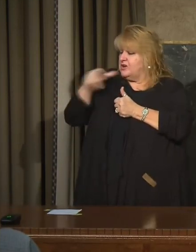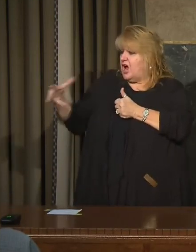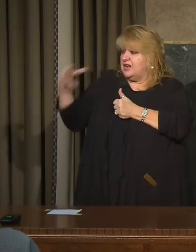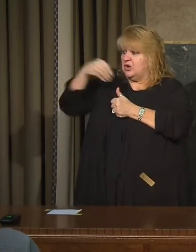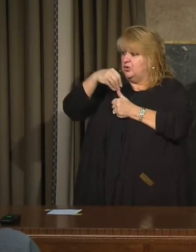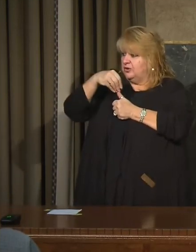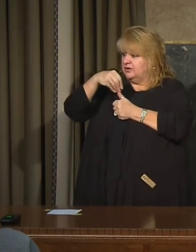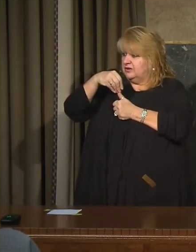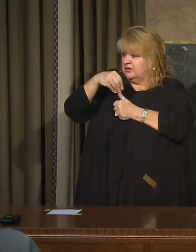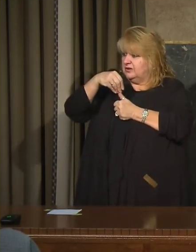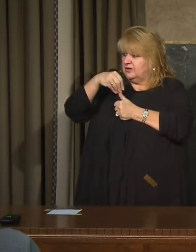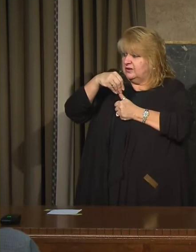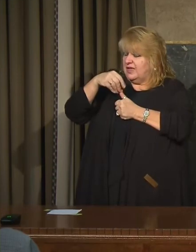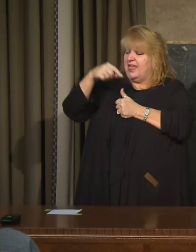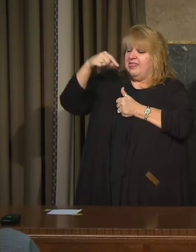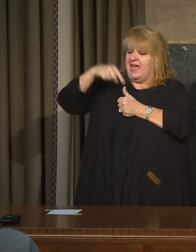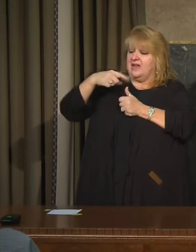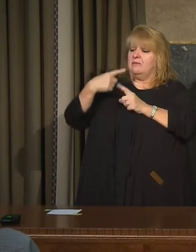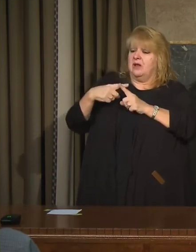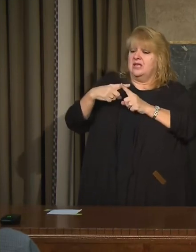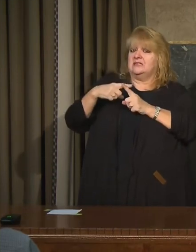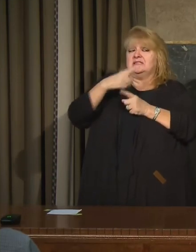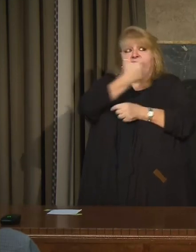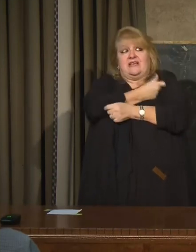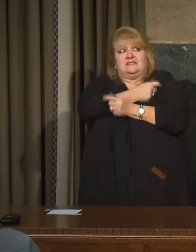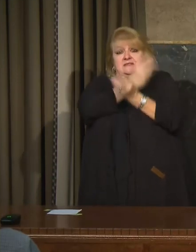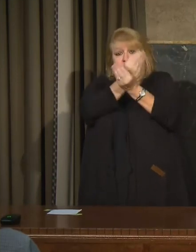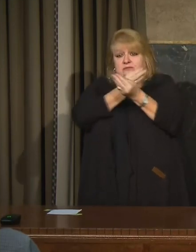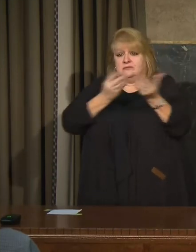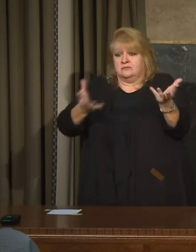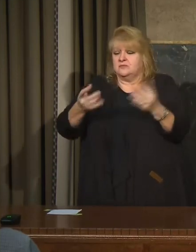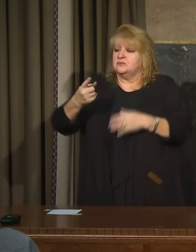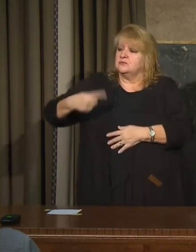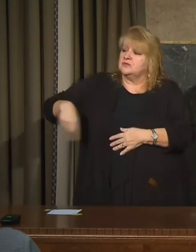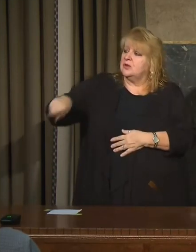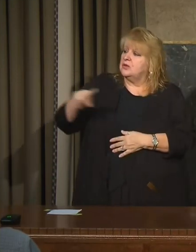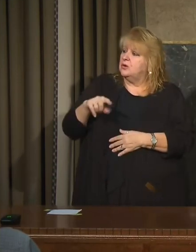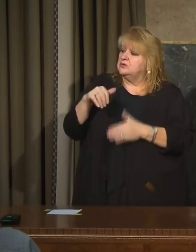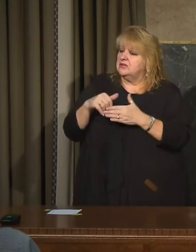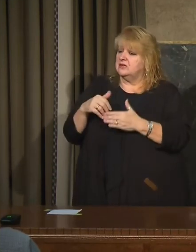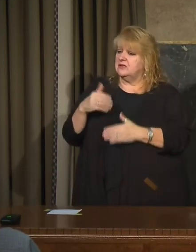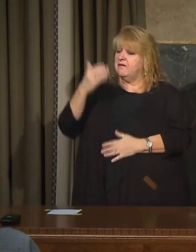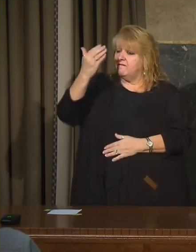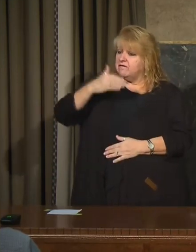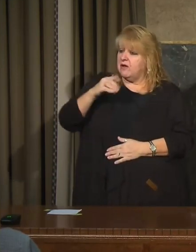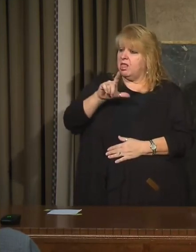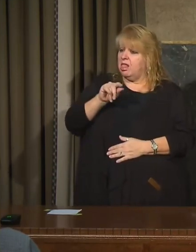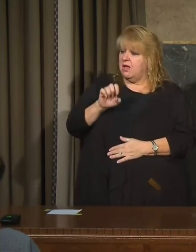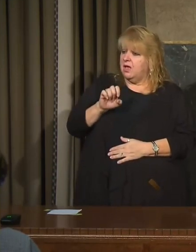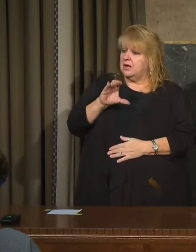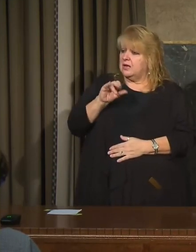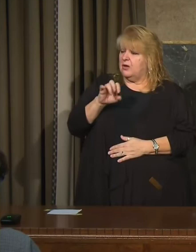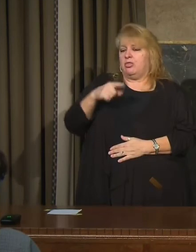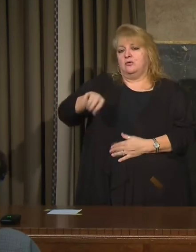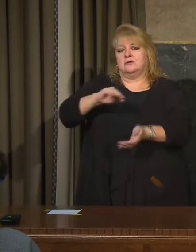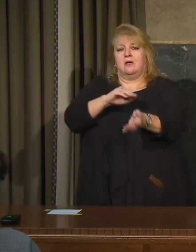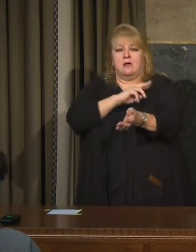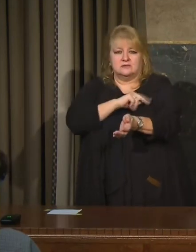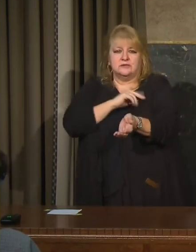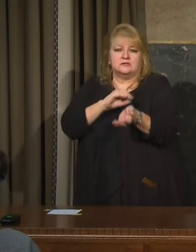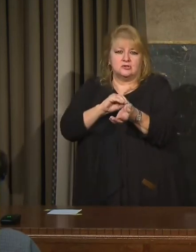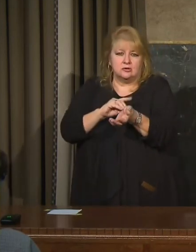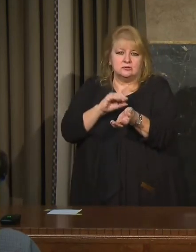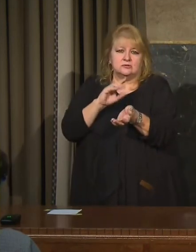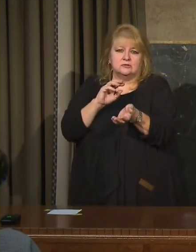was an effort to push vaccine both to individuals that were involved in frontline care as well as individuals who are most likely